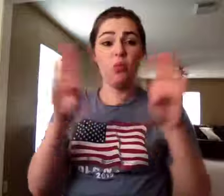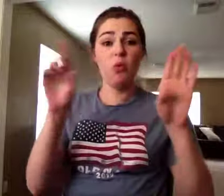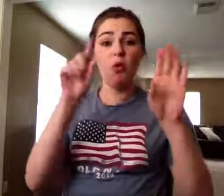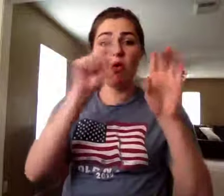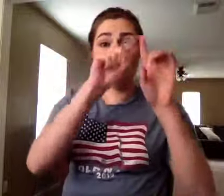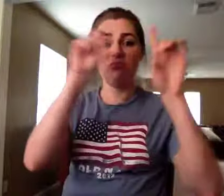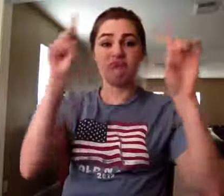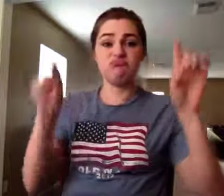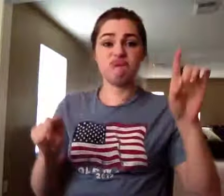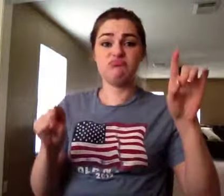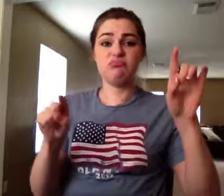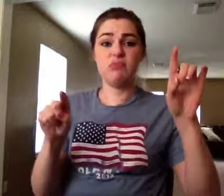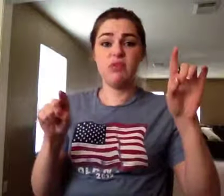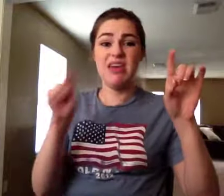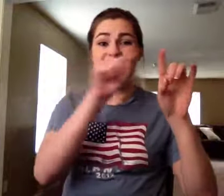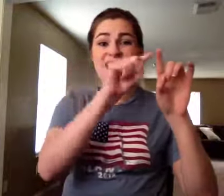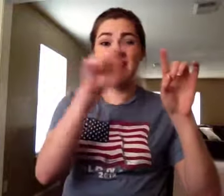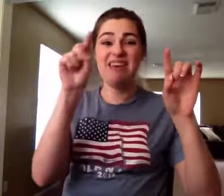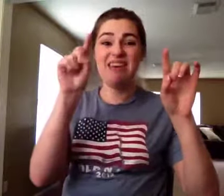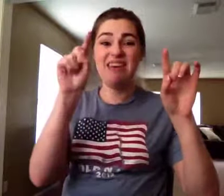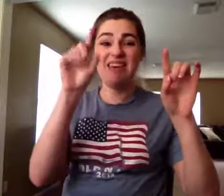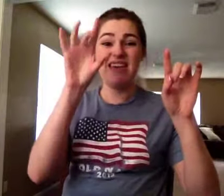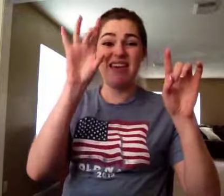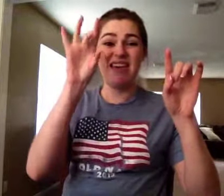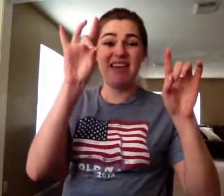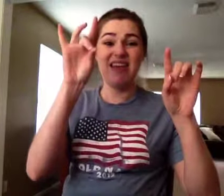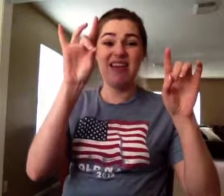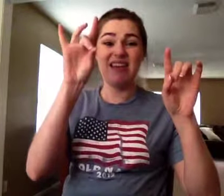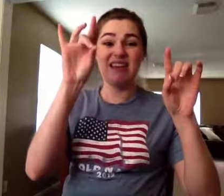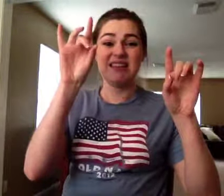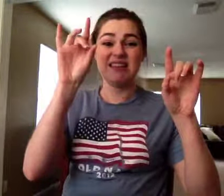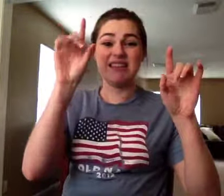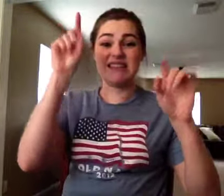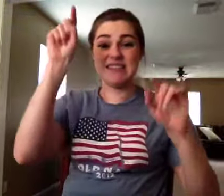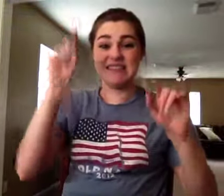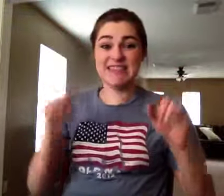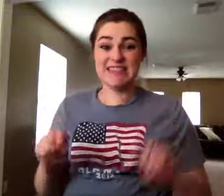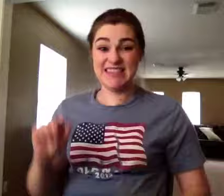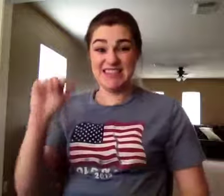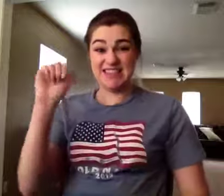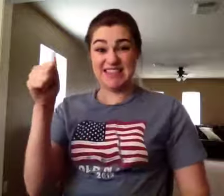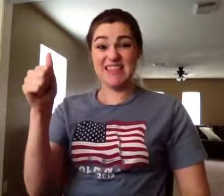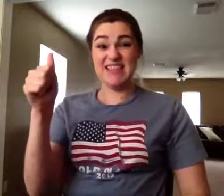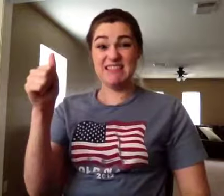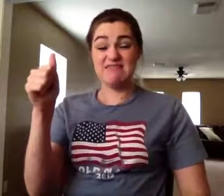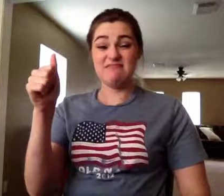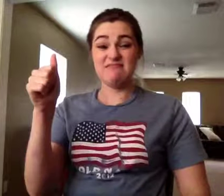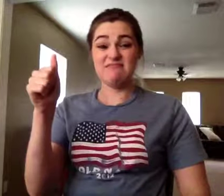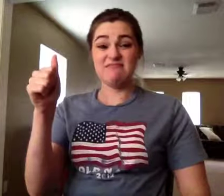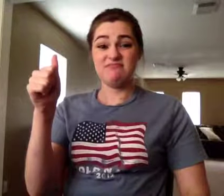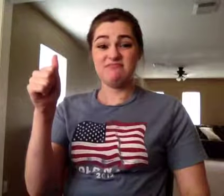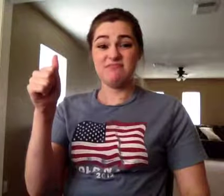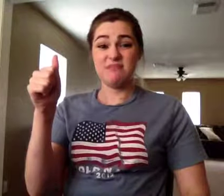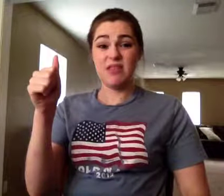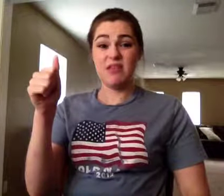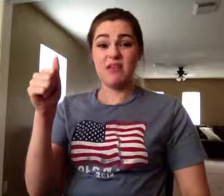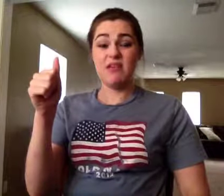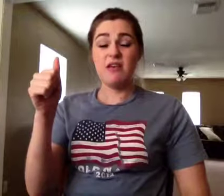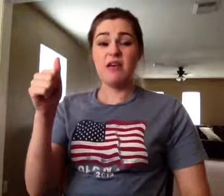equal in size, so after we find the area of one wall, we can just multiply by 4 to find out how much wood he'll